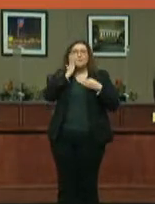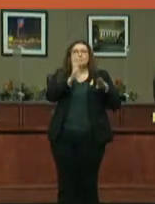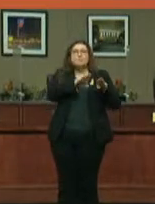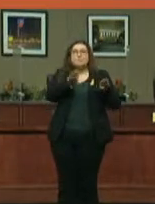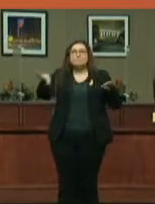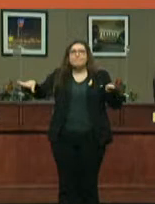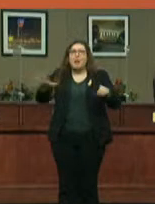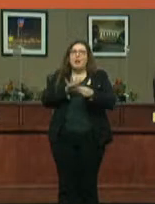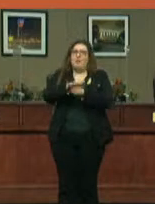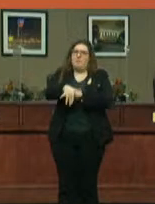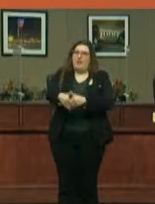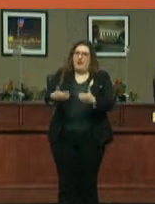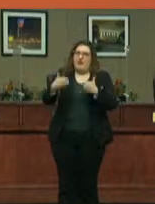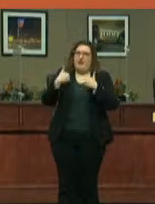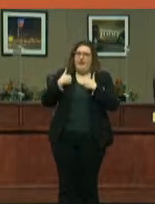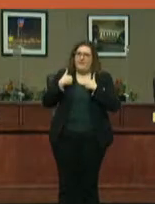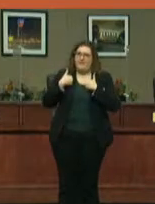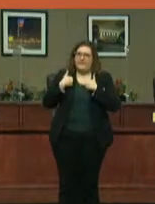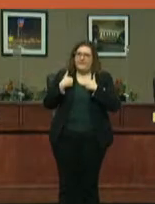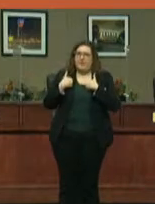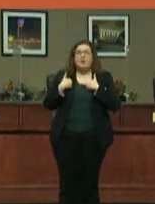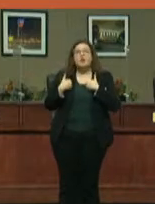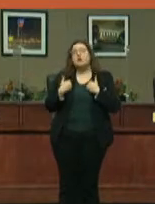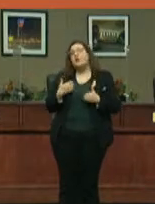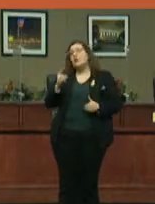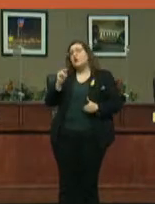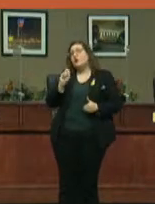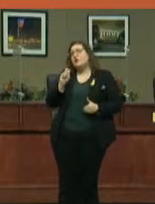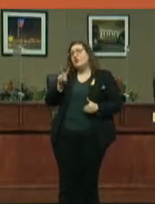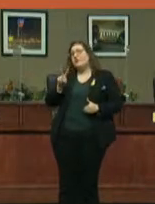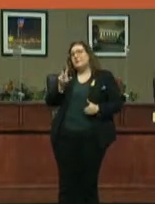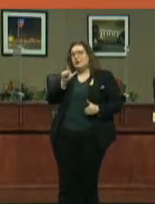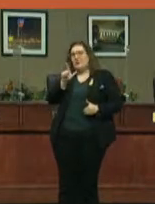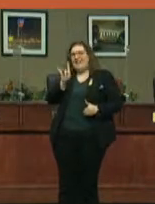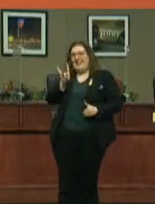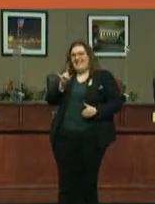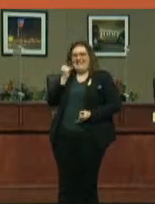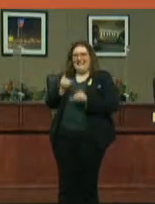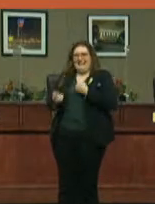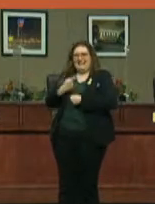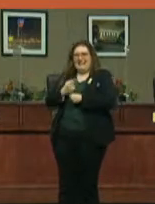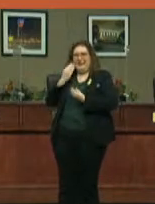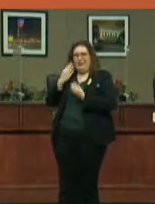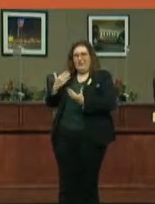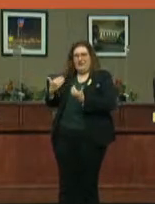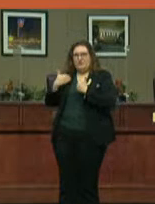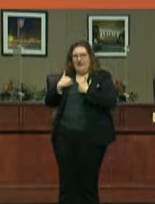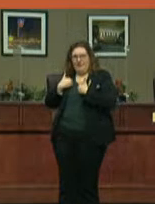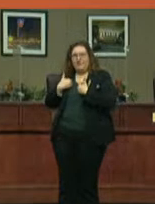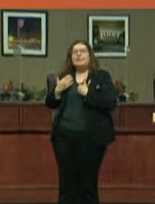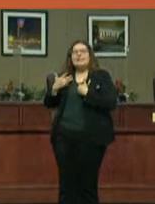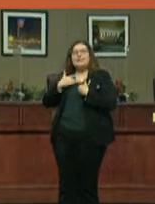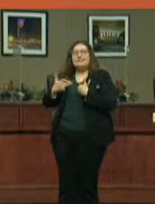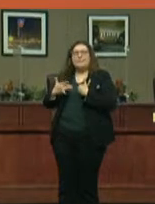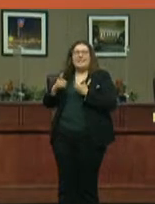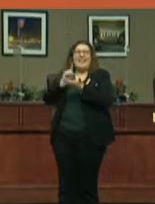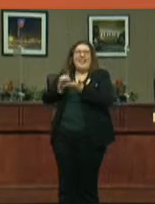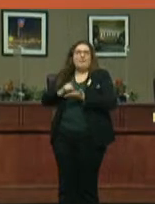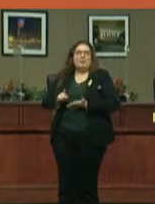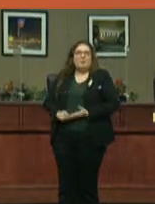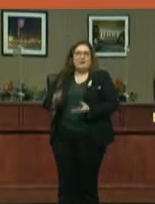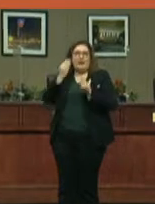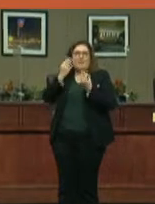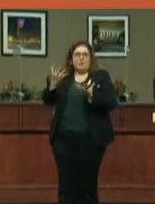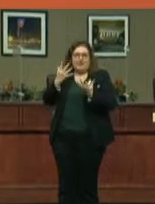On the 28th, that's the last day that we have information. This information that is released weekly. The